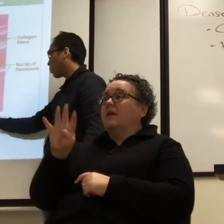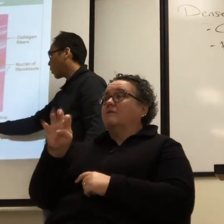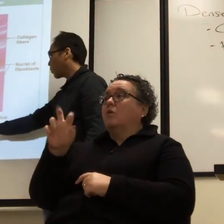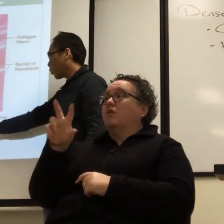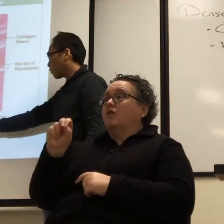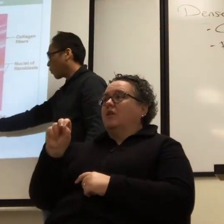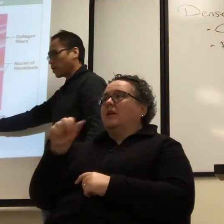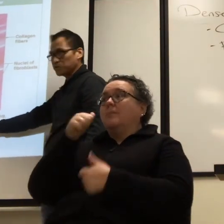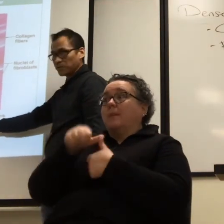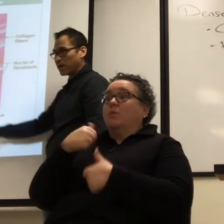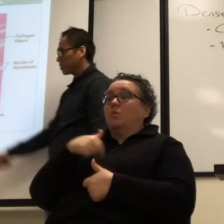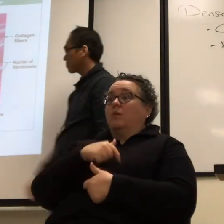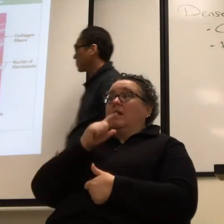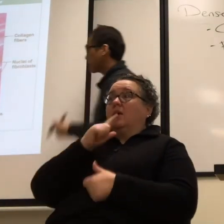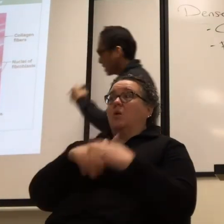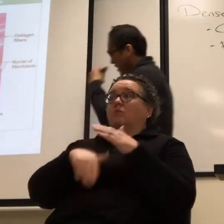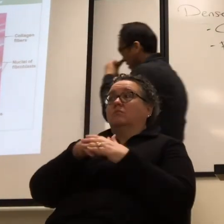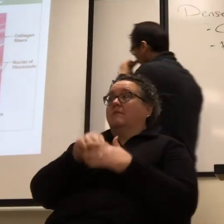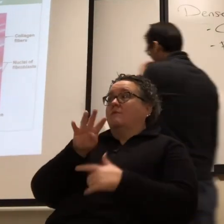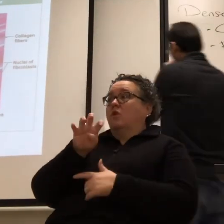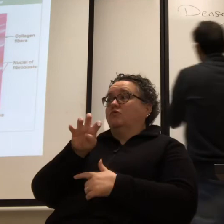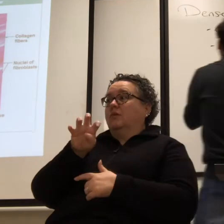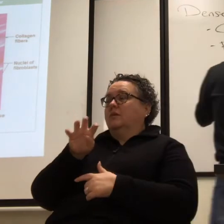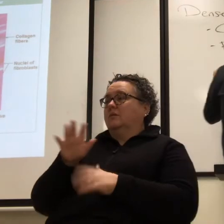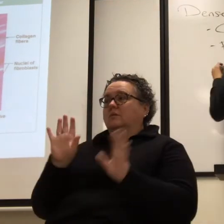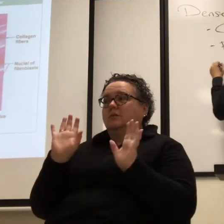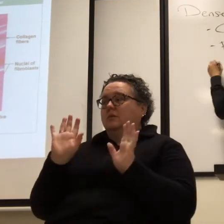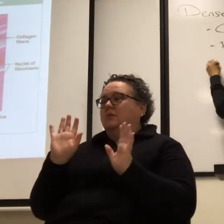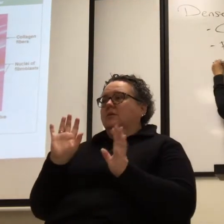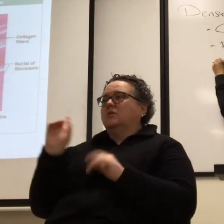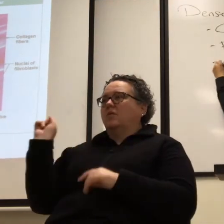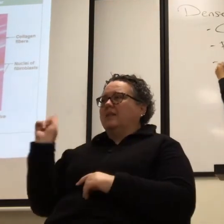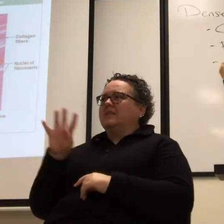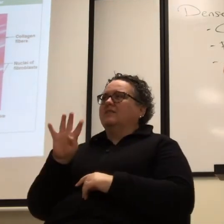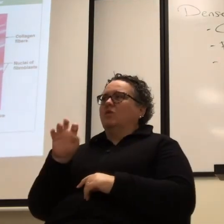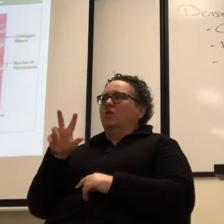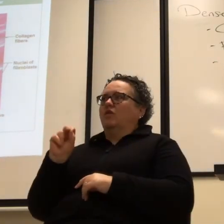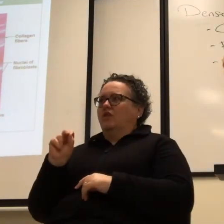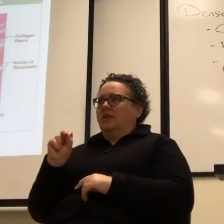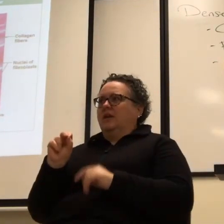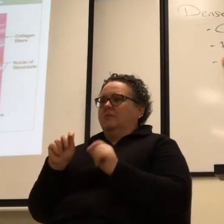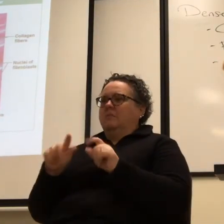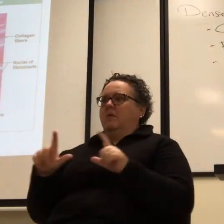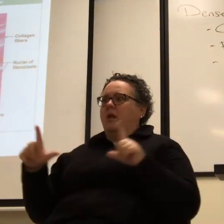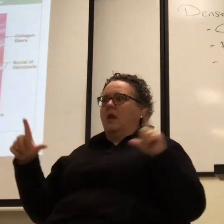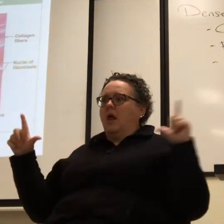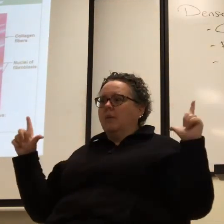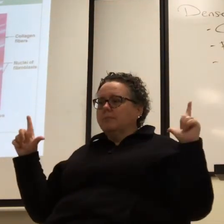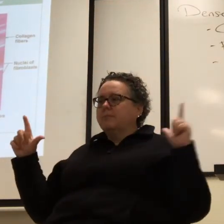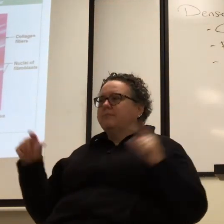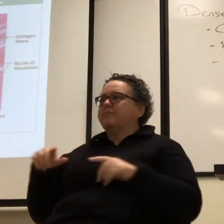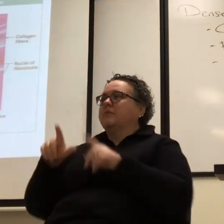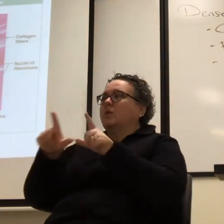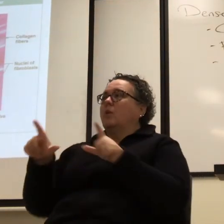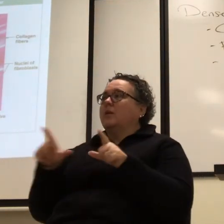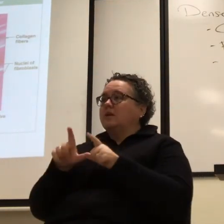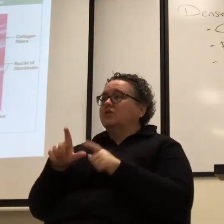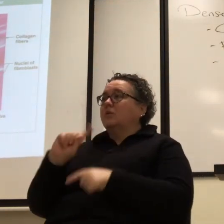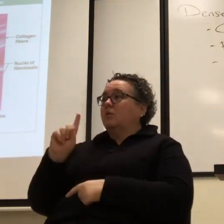Okay, remember, we only go to 400, right? So location,